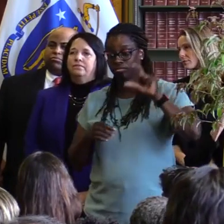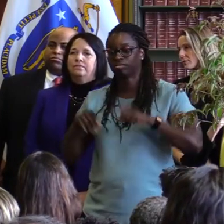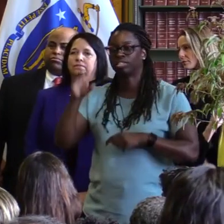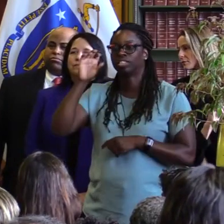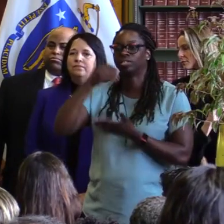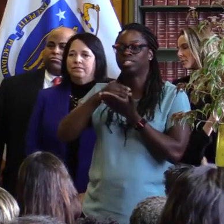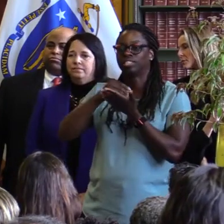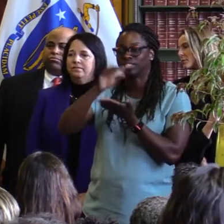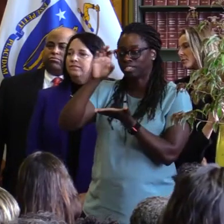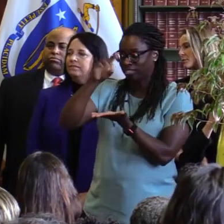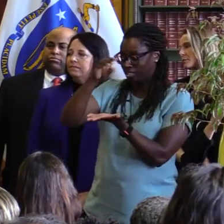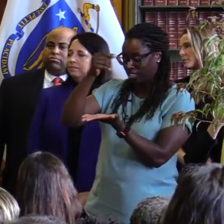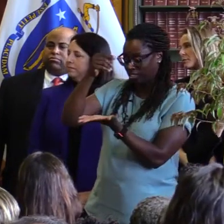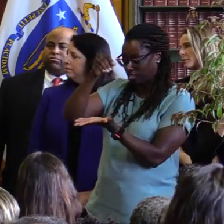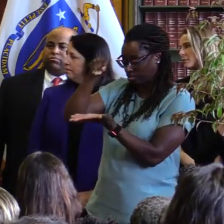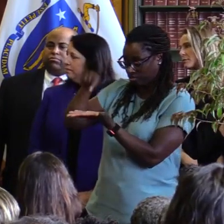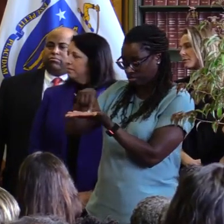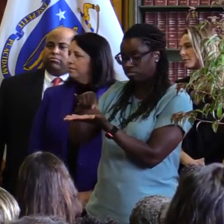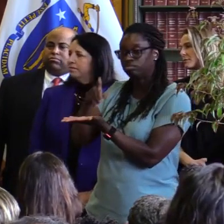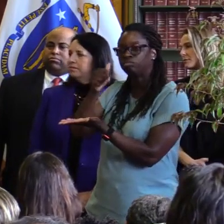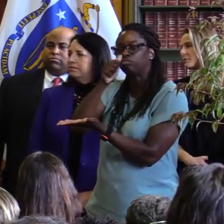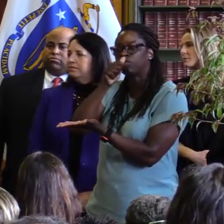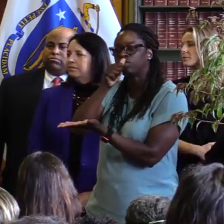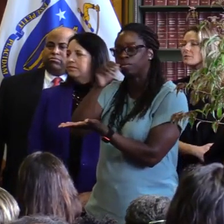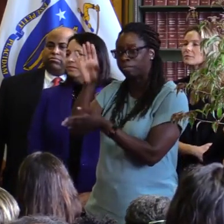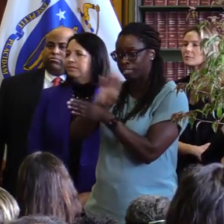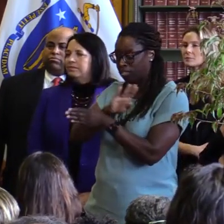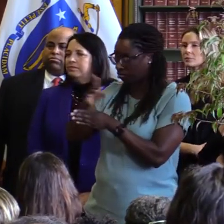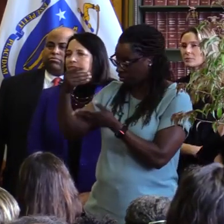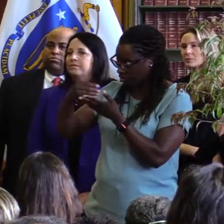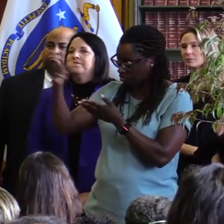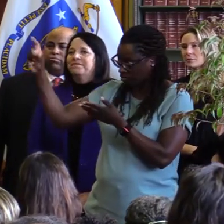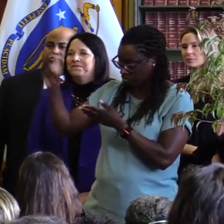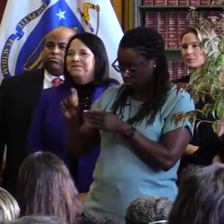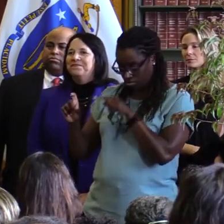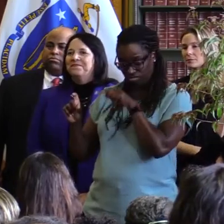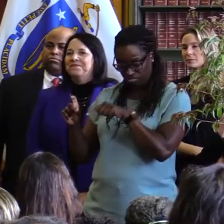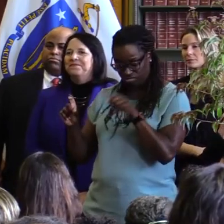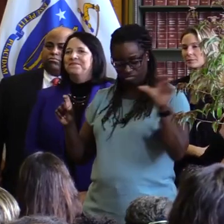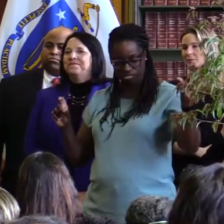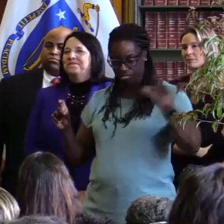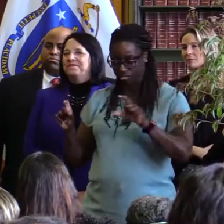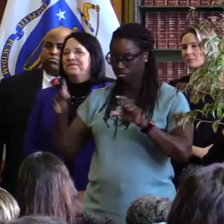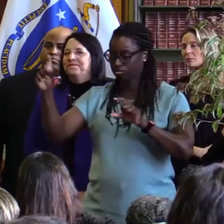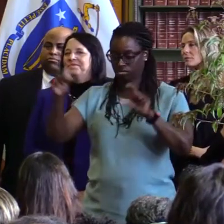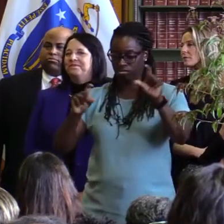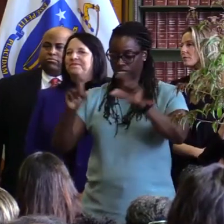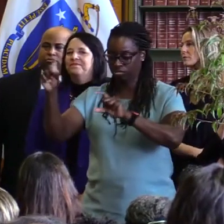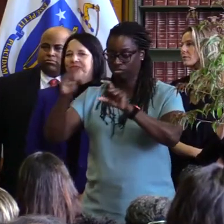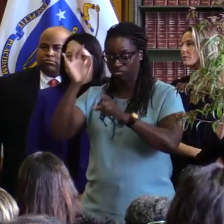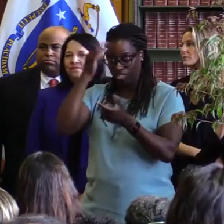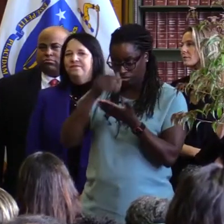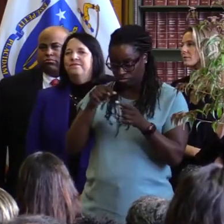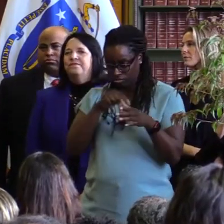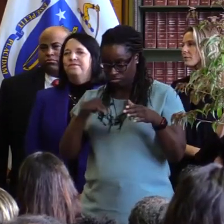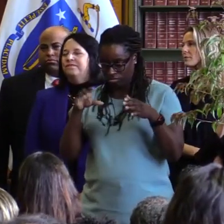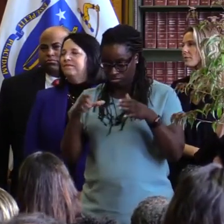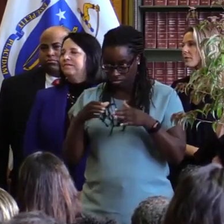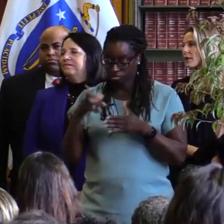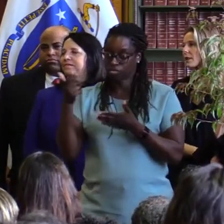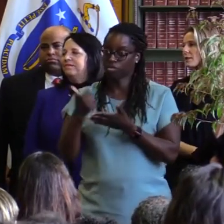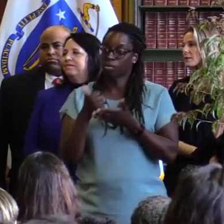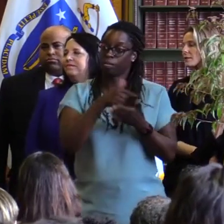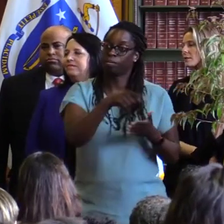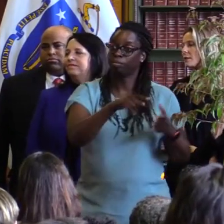And that's why there was reference to some of the financial institutions who are in the room today, some in the investment community. This is a